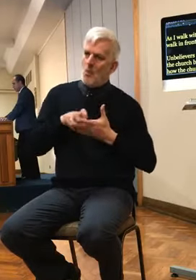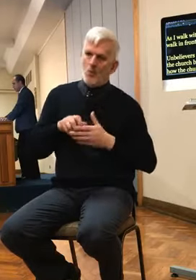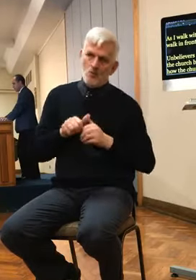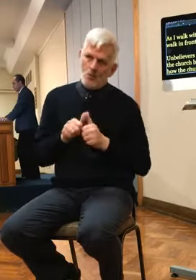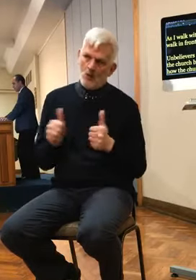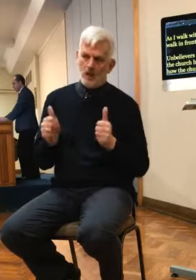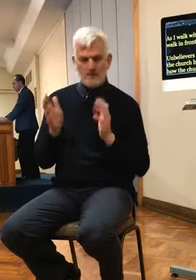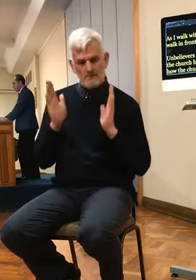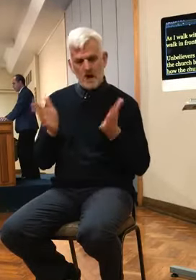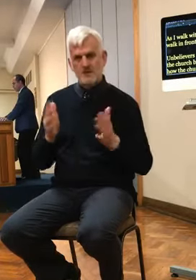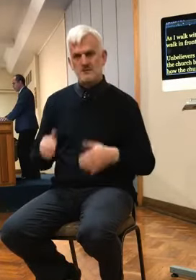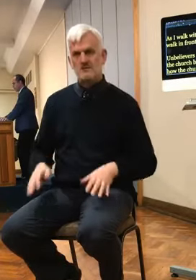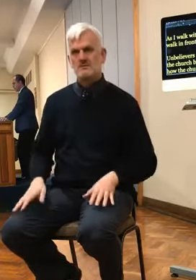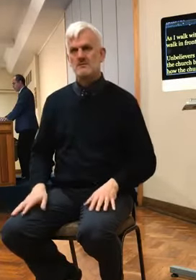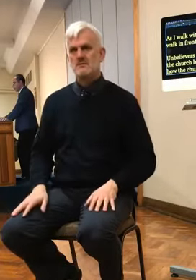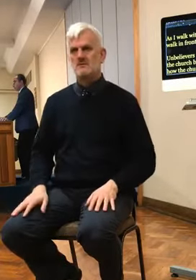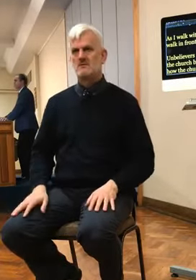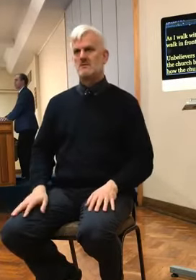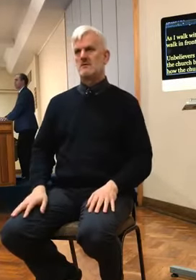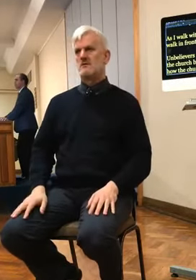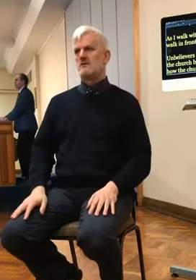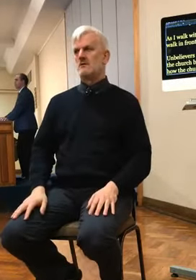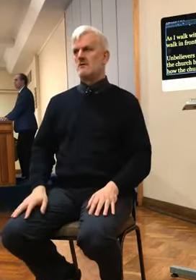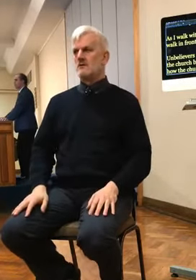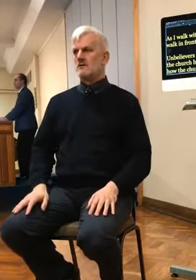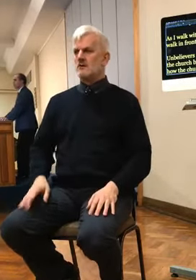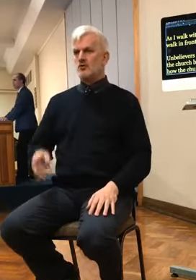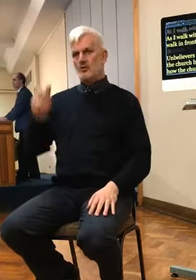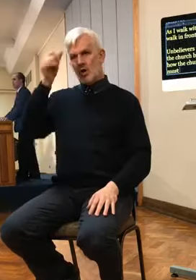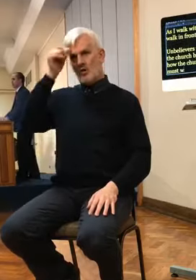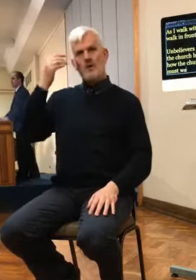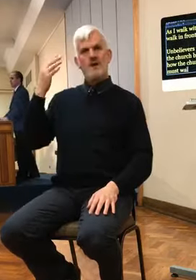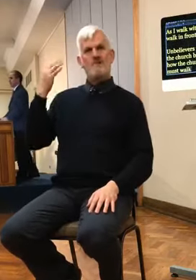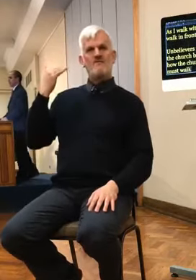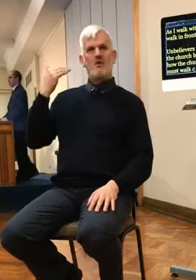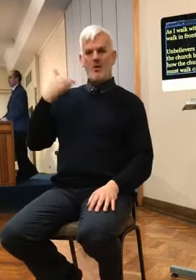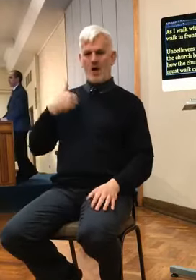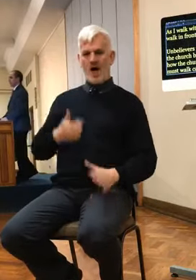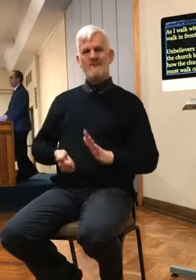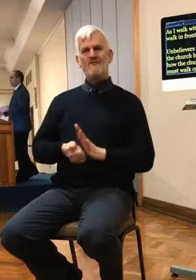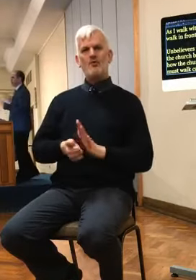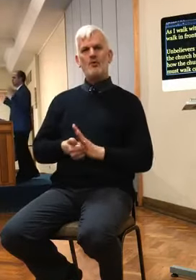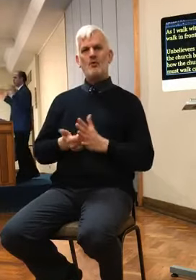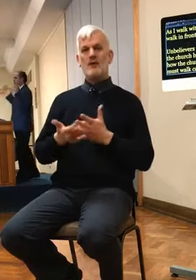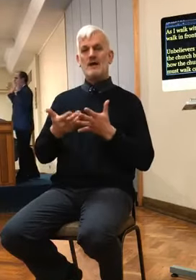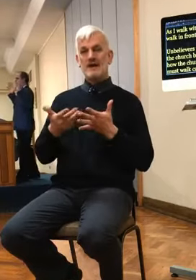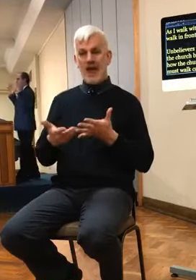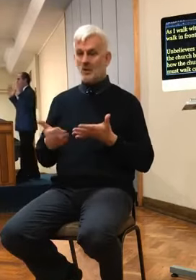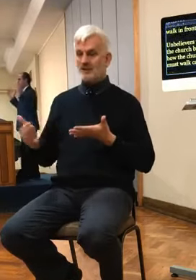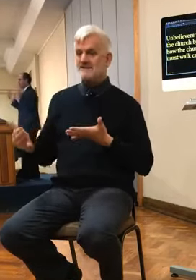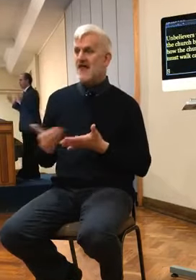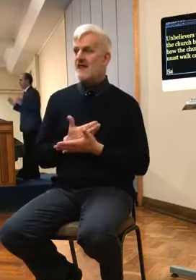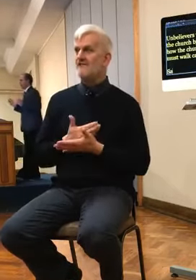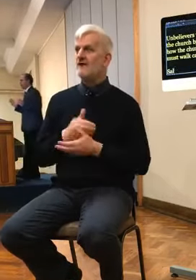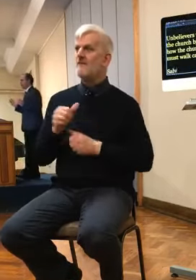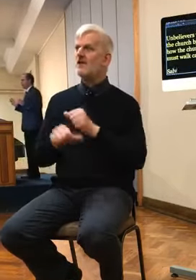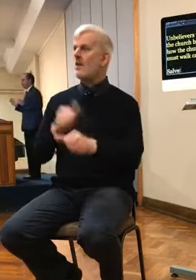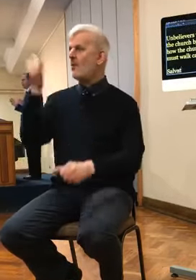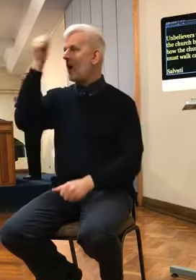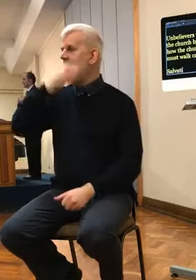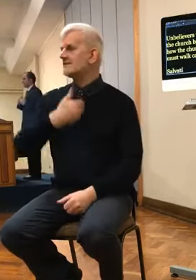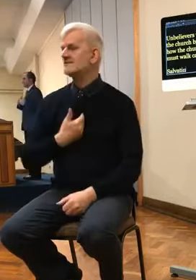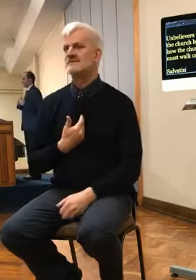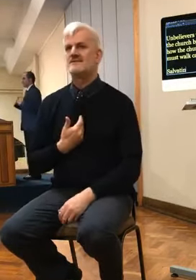Salvation turns a fool into a wise man. That's what the Bible says. I was a foolish man,